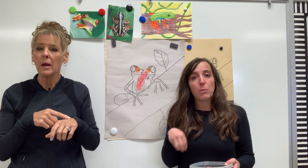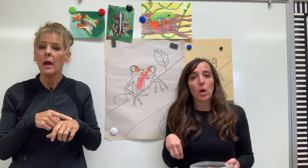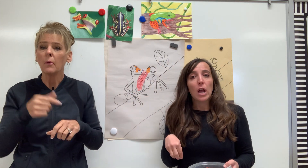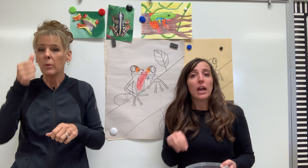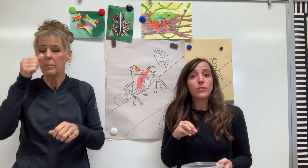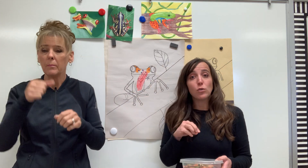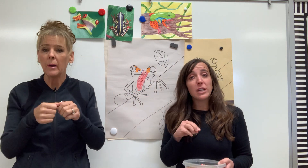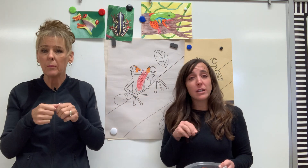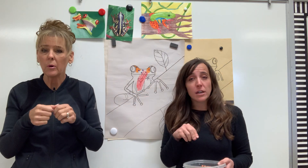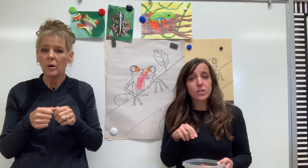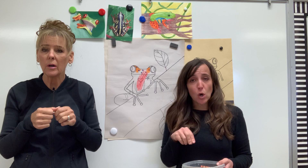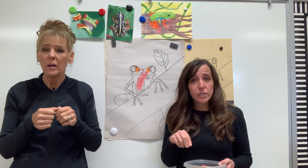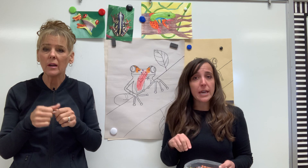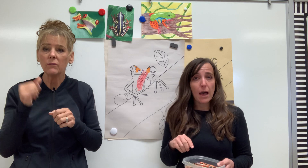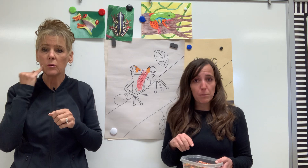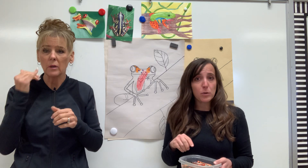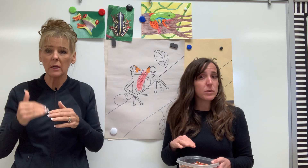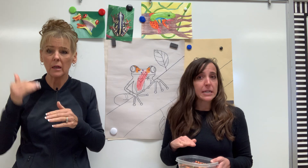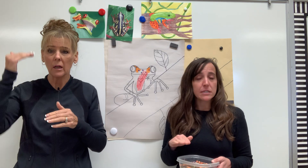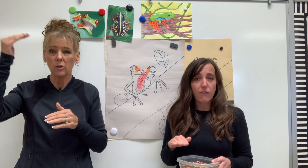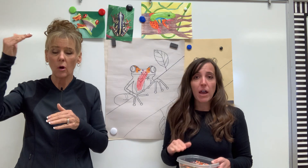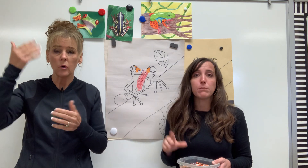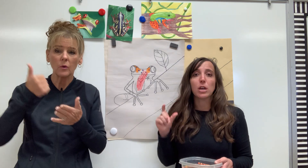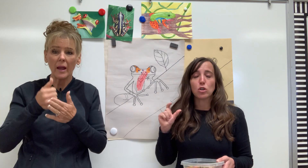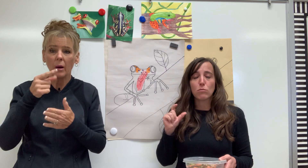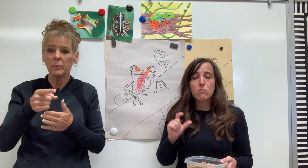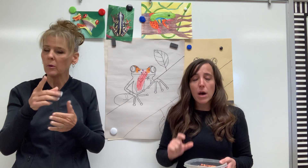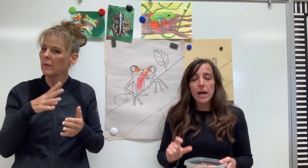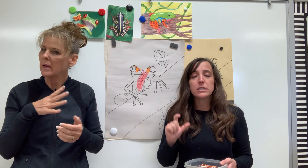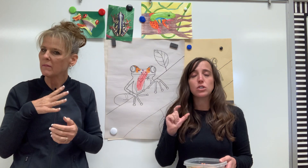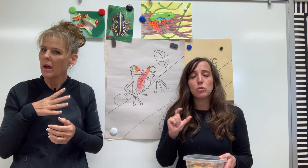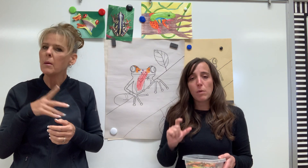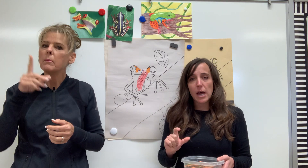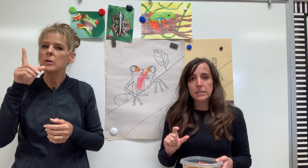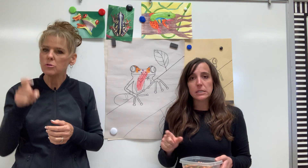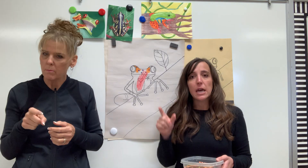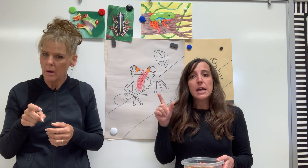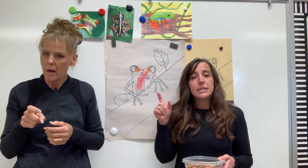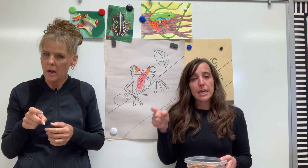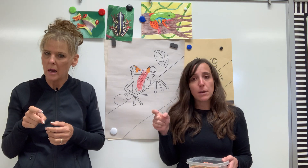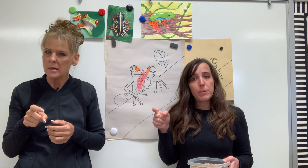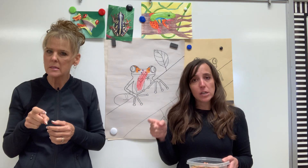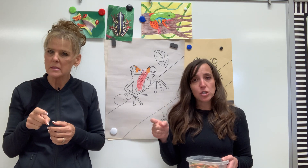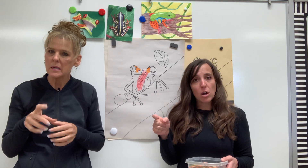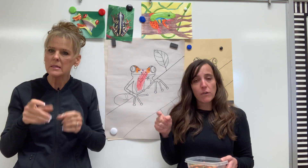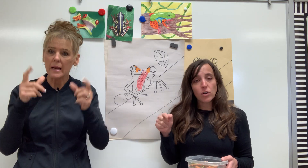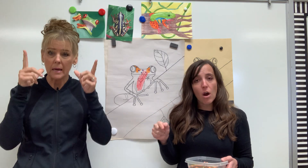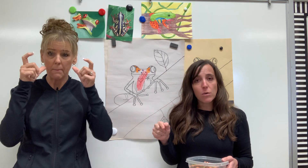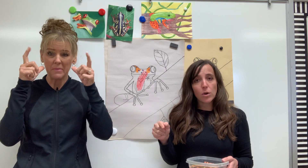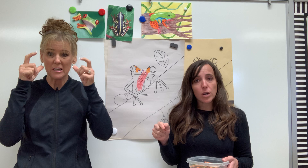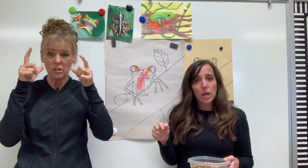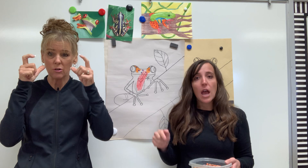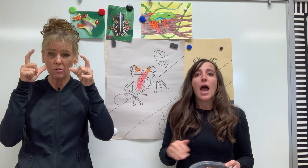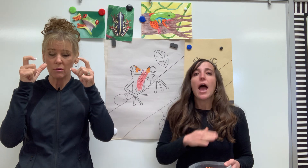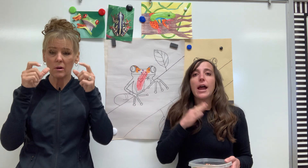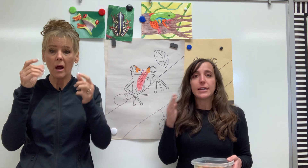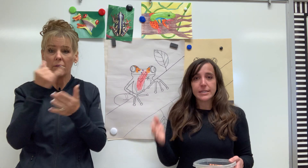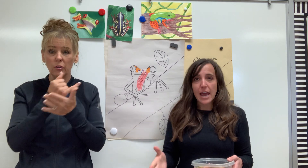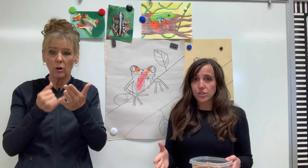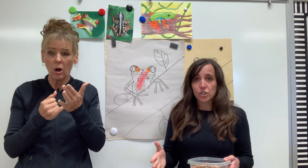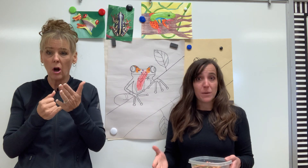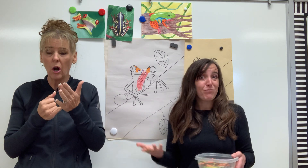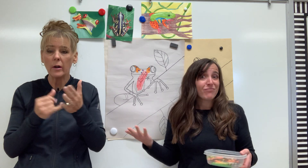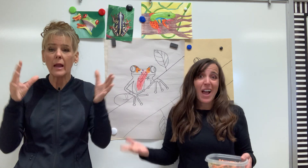friends, remember, if you need an adult to help you, that's fine, but you must take a picture of your artwork